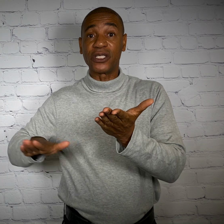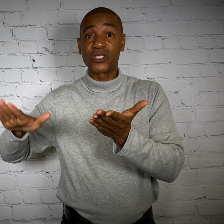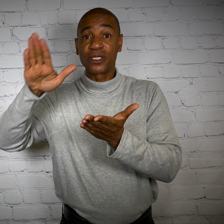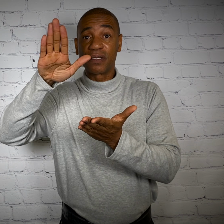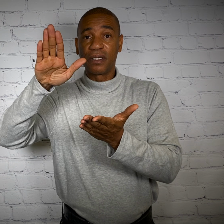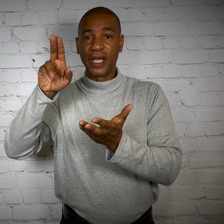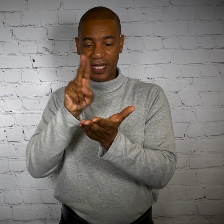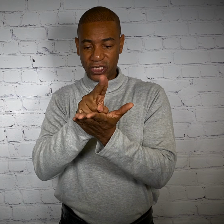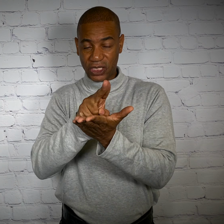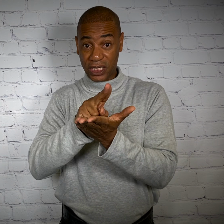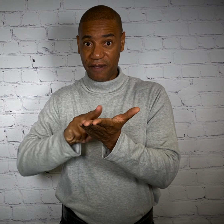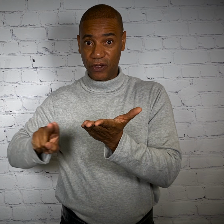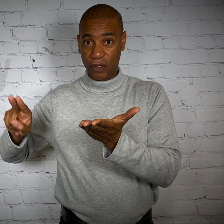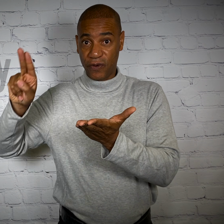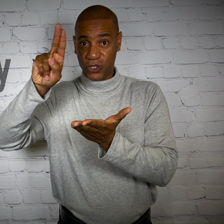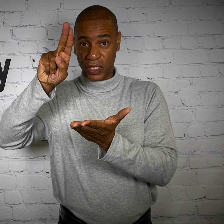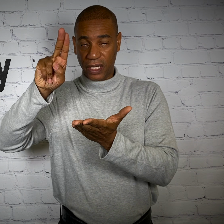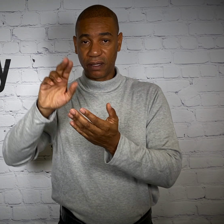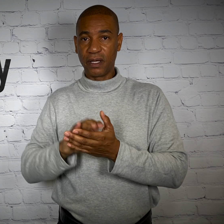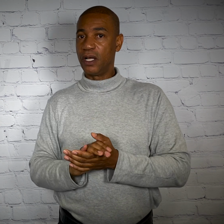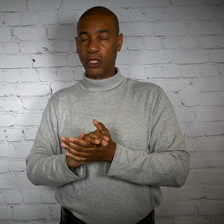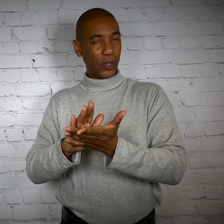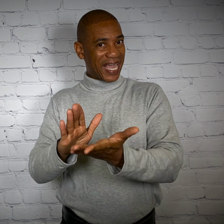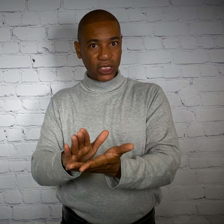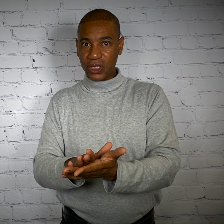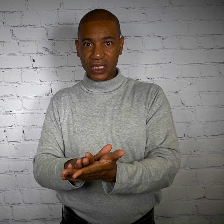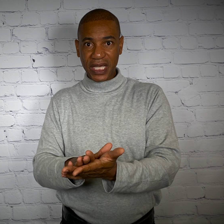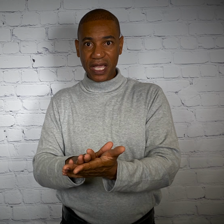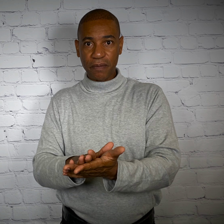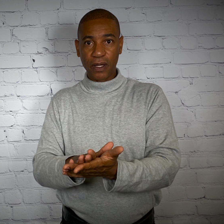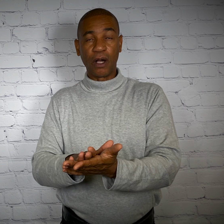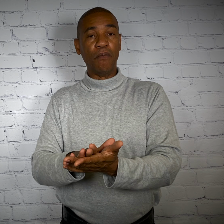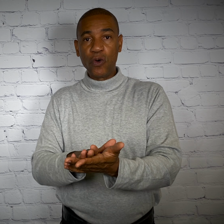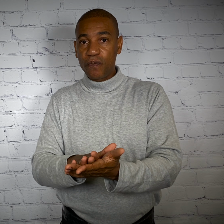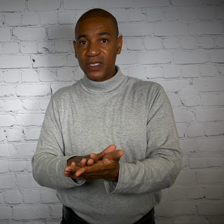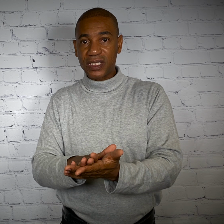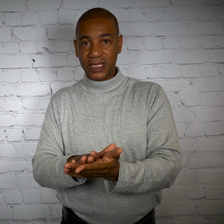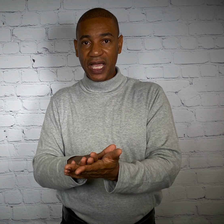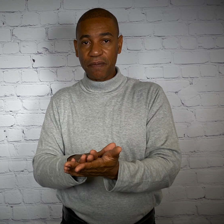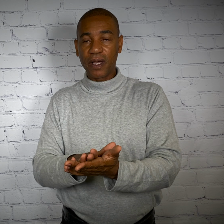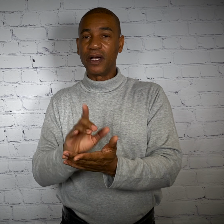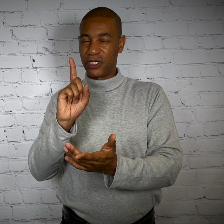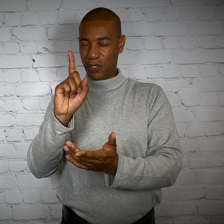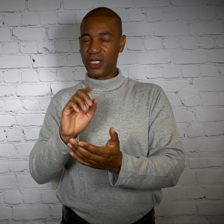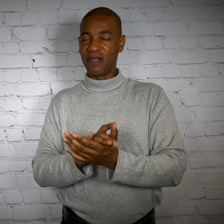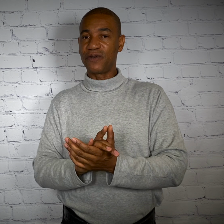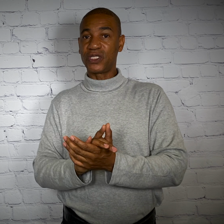college, and this is the sign for university. Location's the same, movement's the same. The only difference